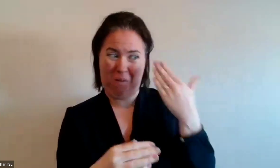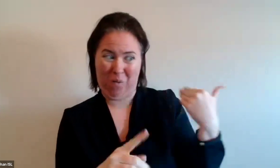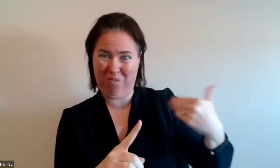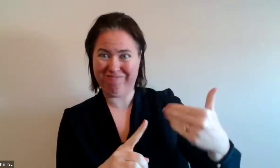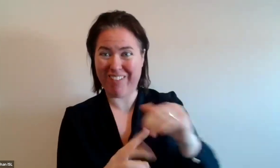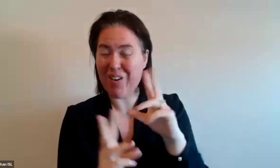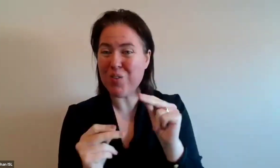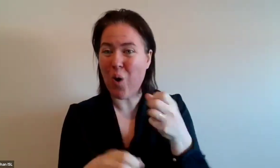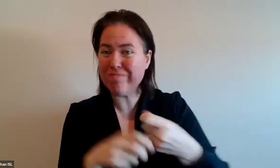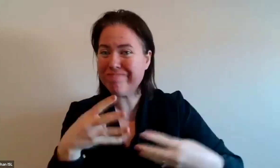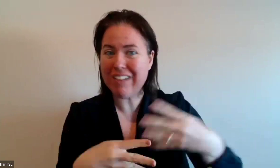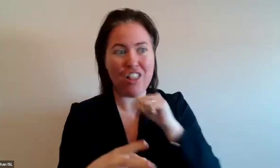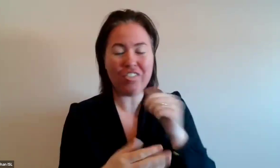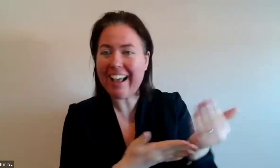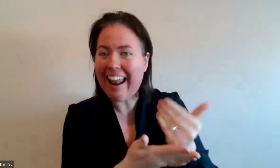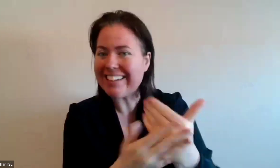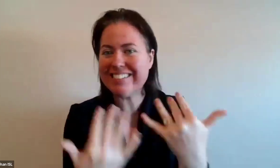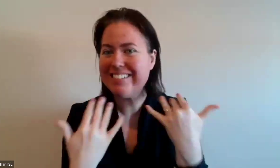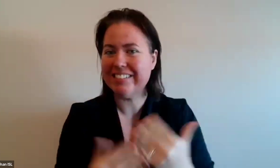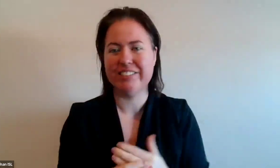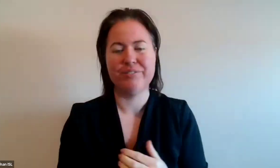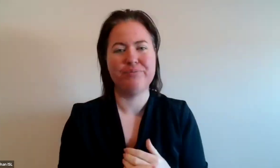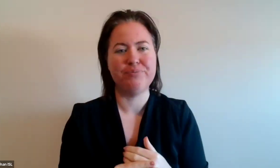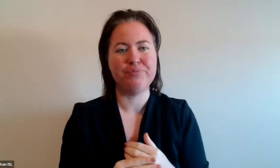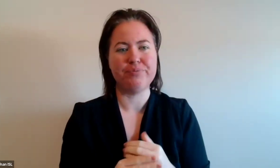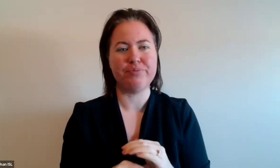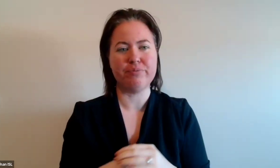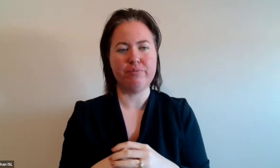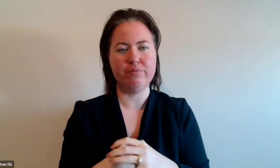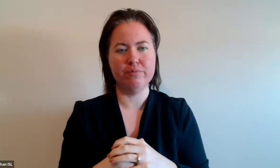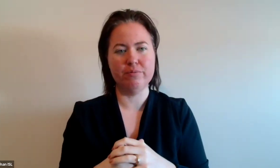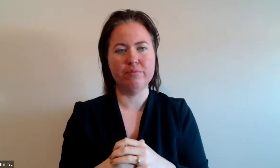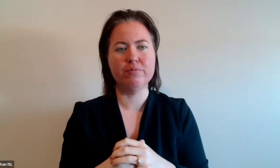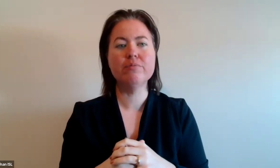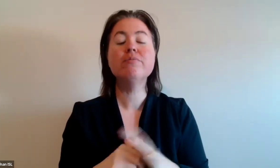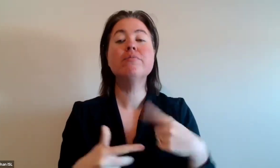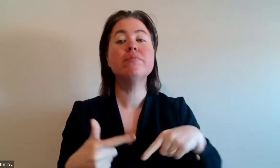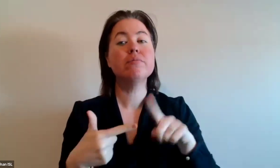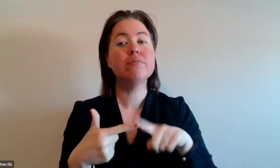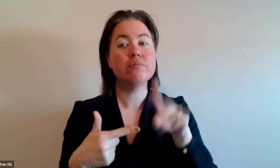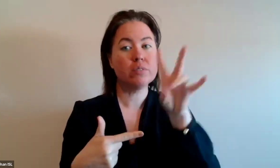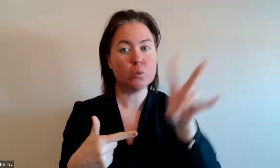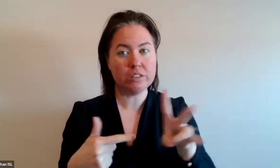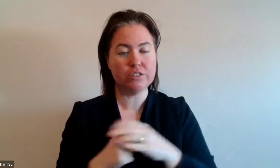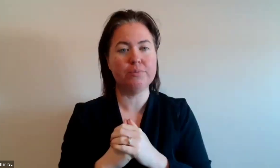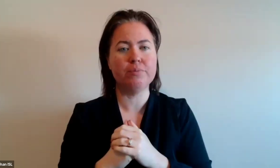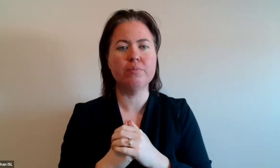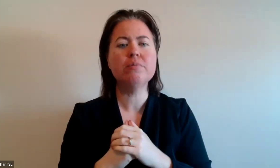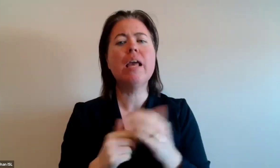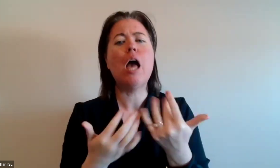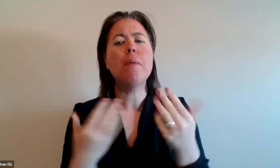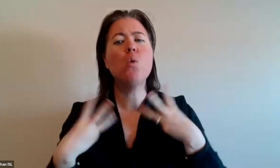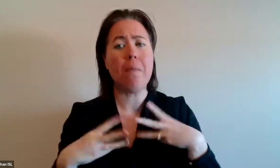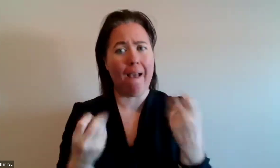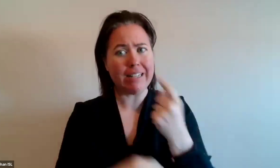such collection of data. And the next question we suggested was, how many women with disabilities